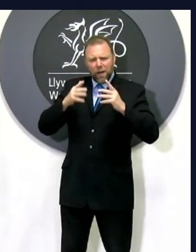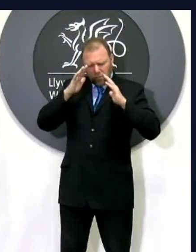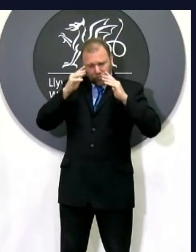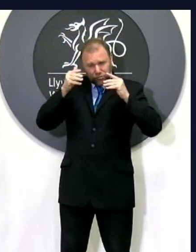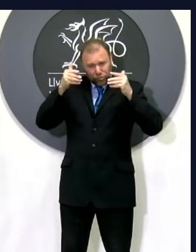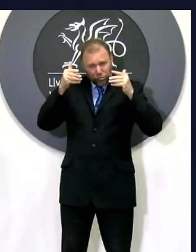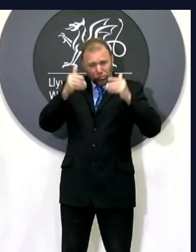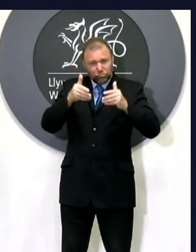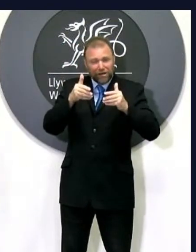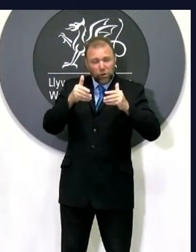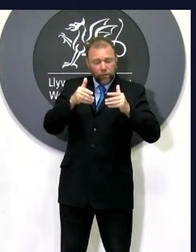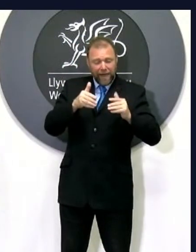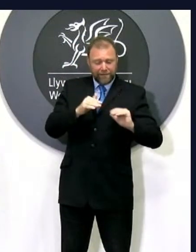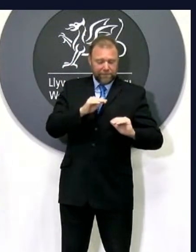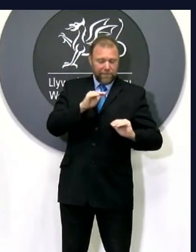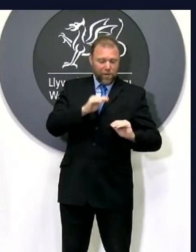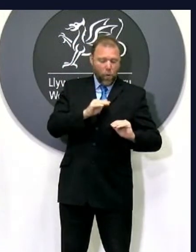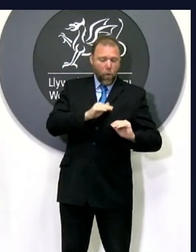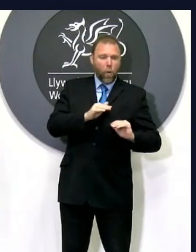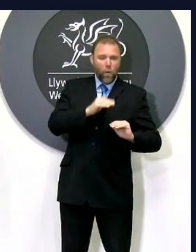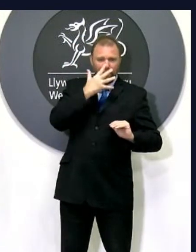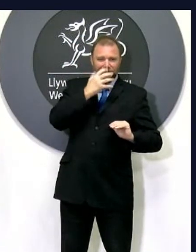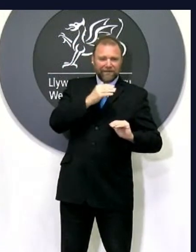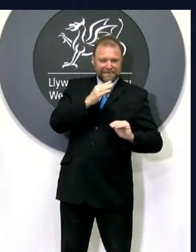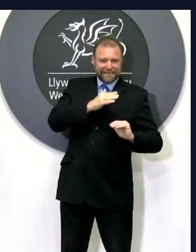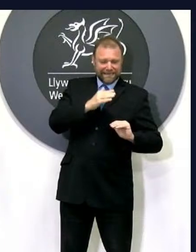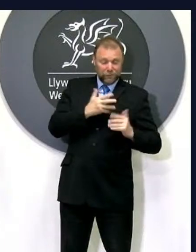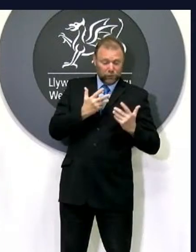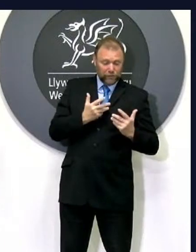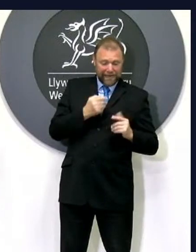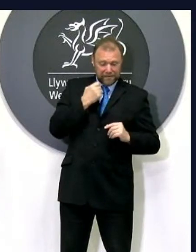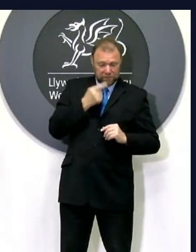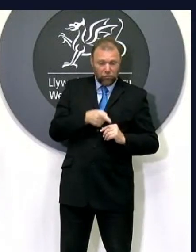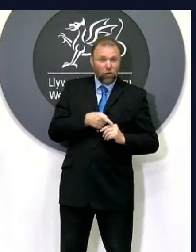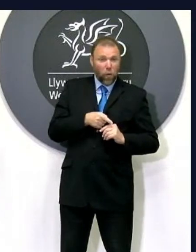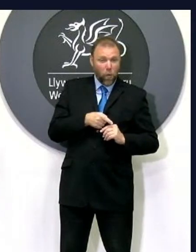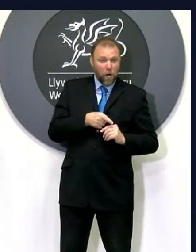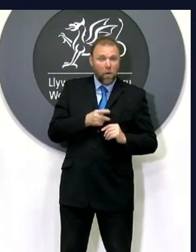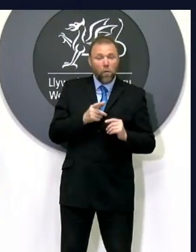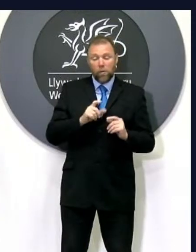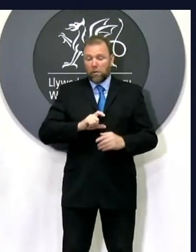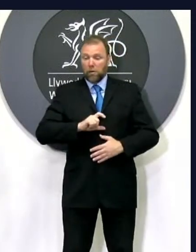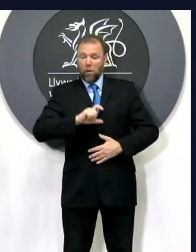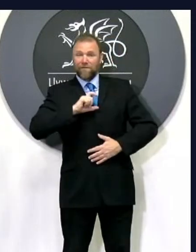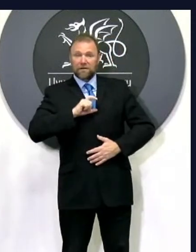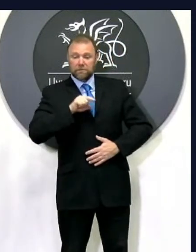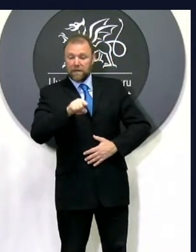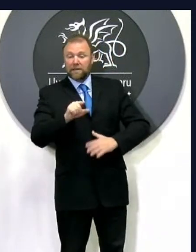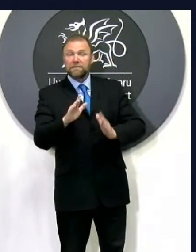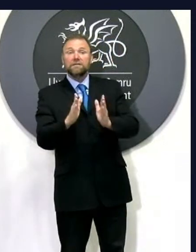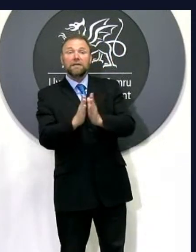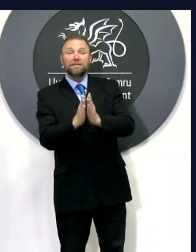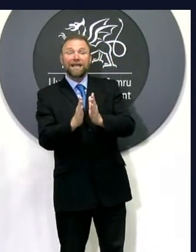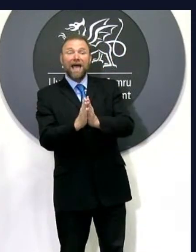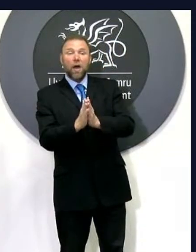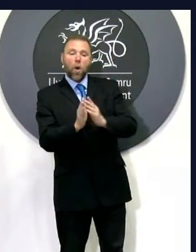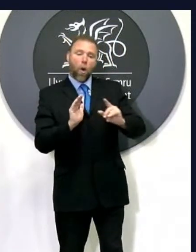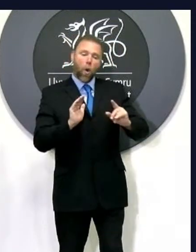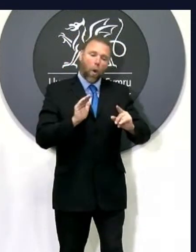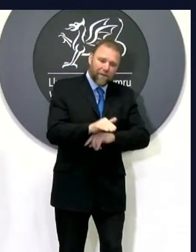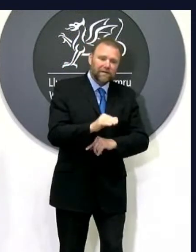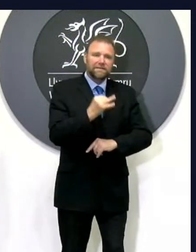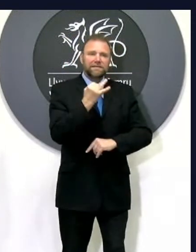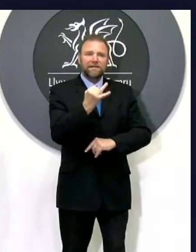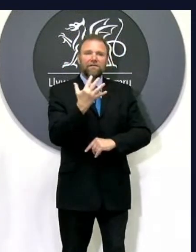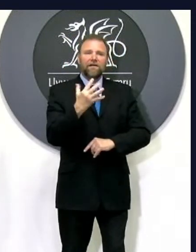end of the 50s today and tomorrow, and we're confident that by Sunday, over 75% of